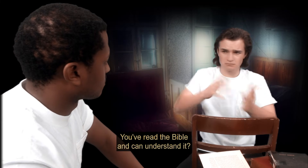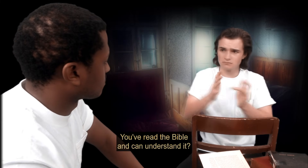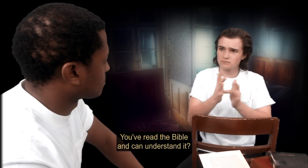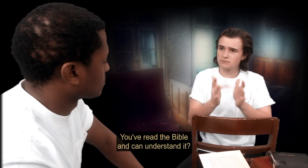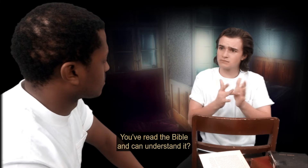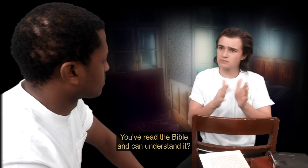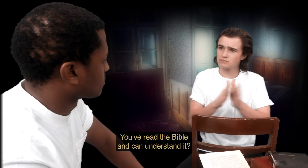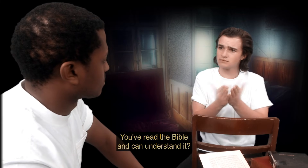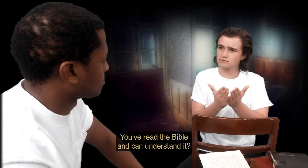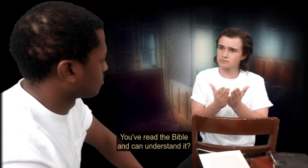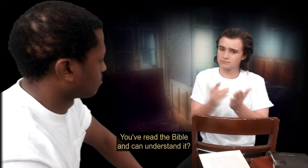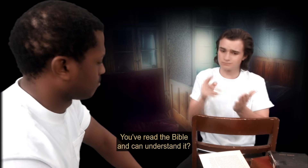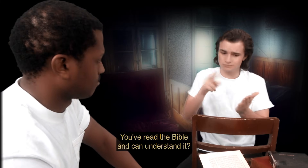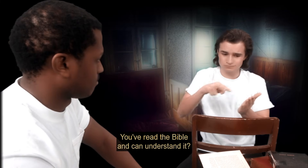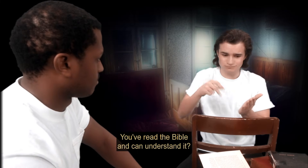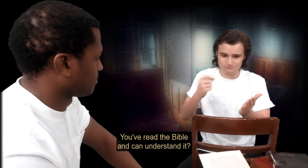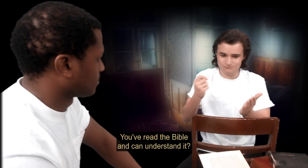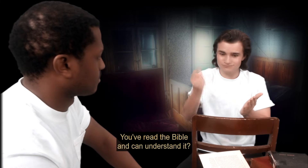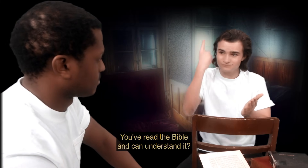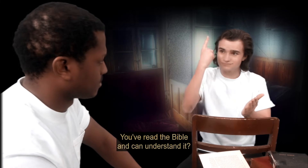You've read the Bible and can understand it?